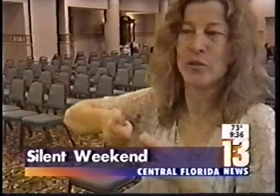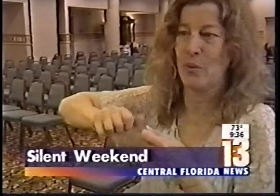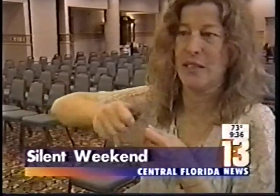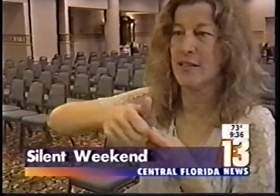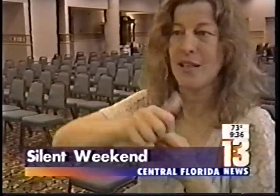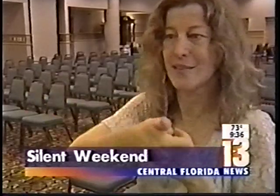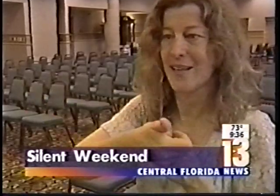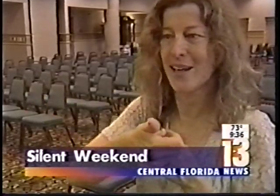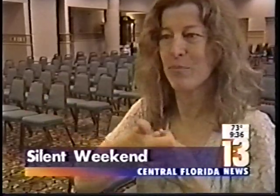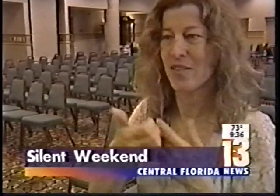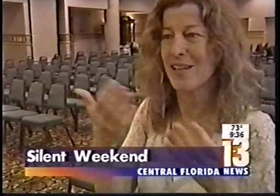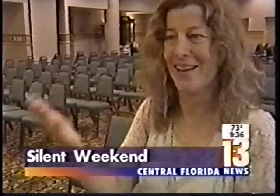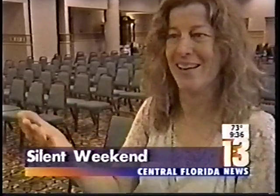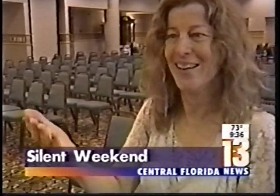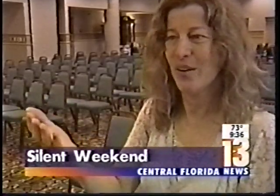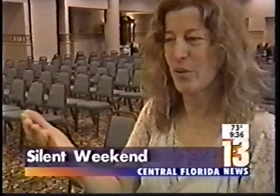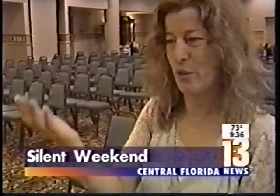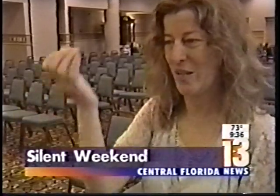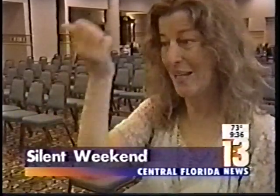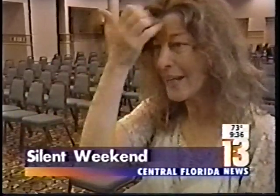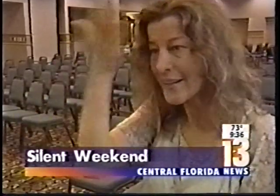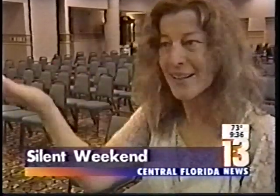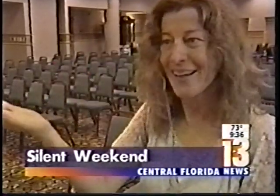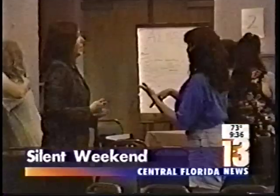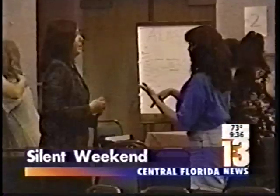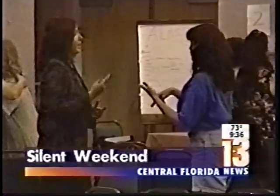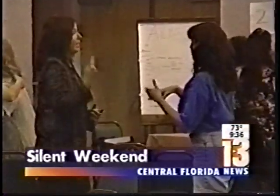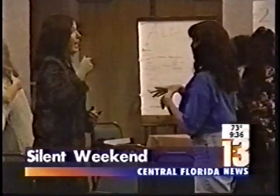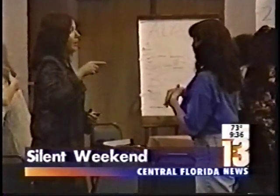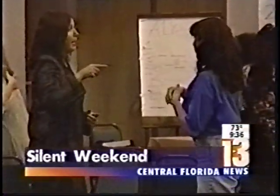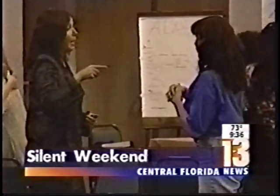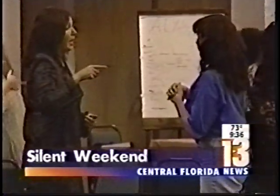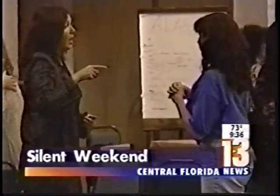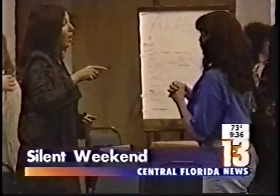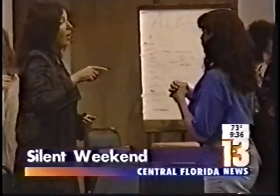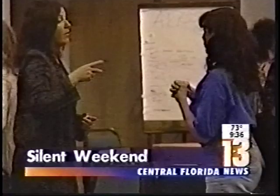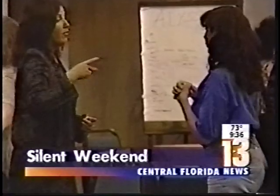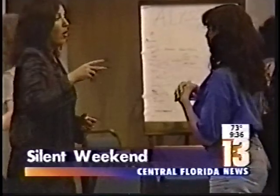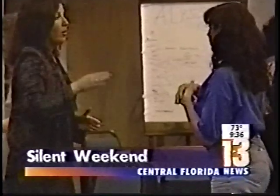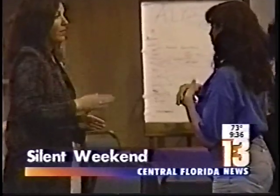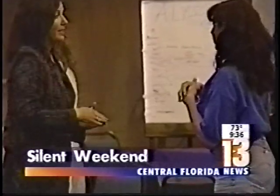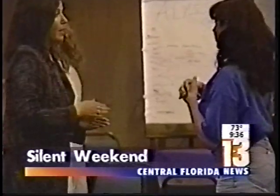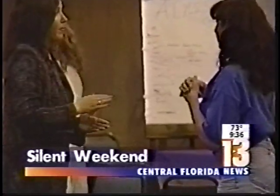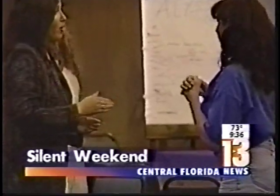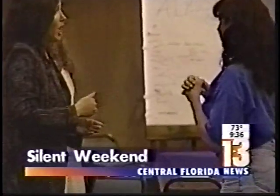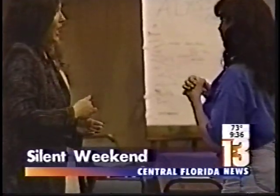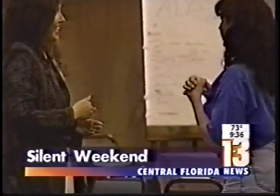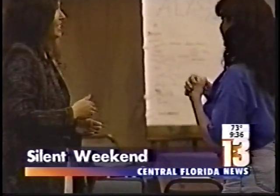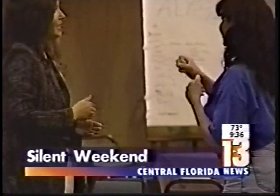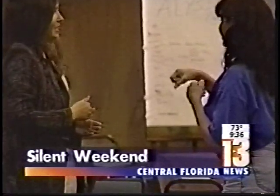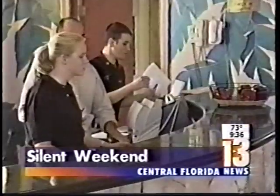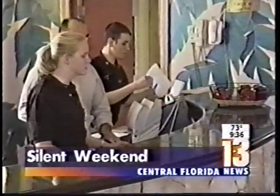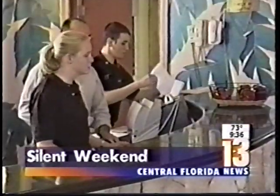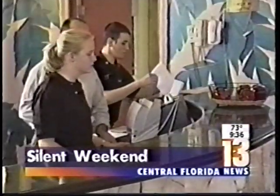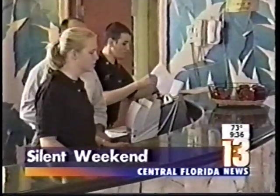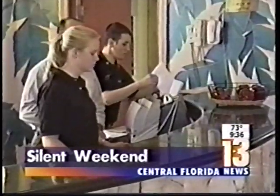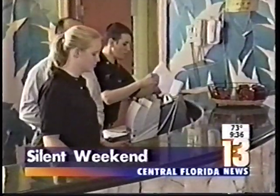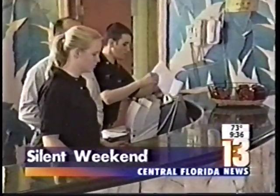don't know what this is. And I'm thinking, what are you, an idiot? But these people aren't the only ones who learned a thing or two. The hotel staff